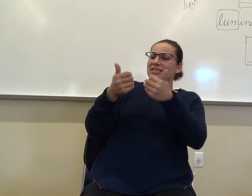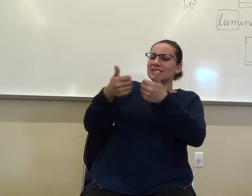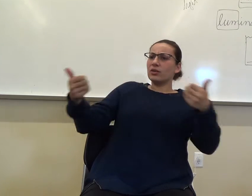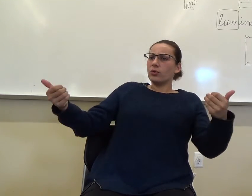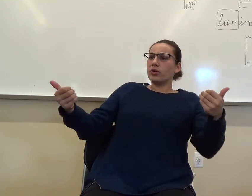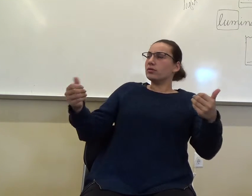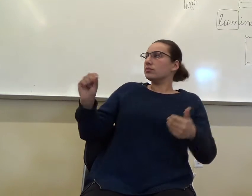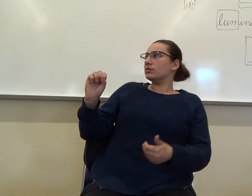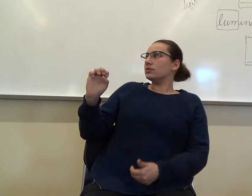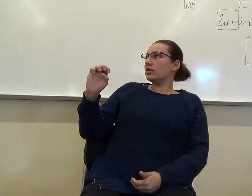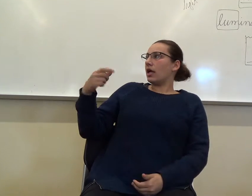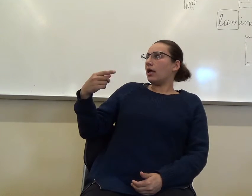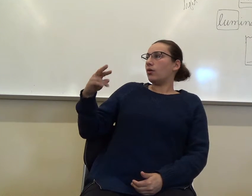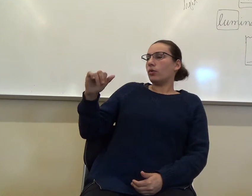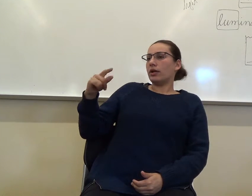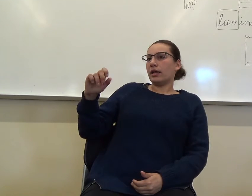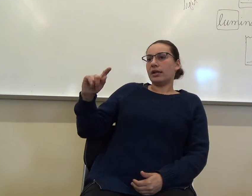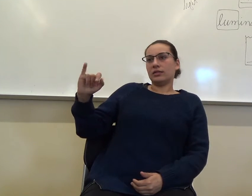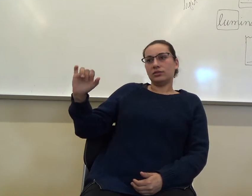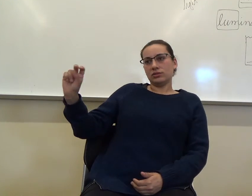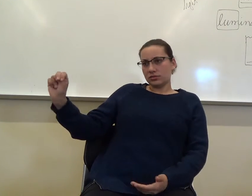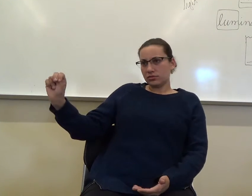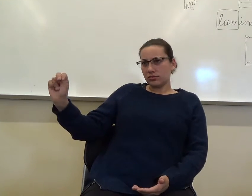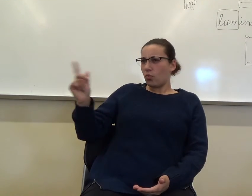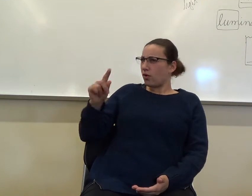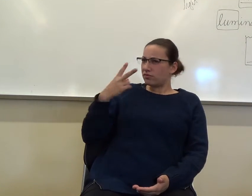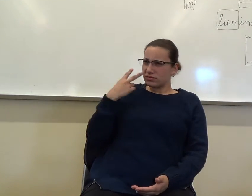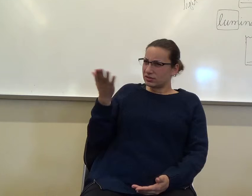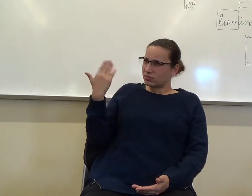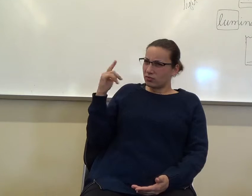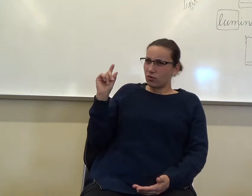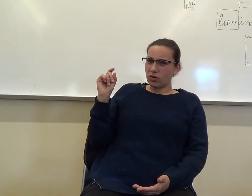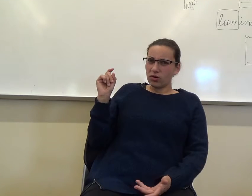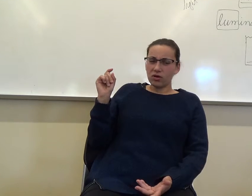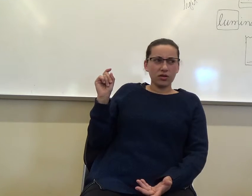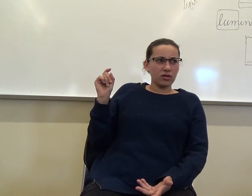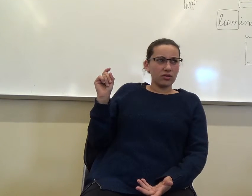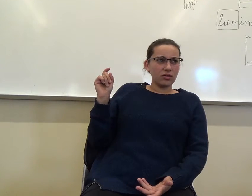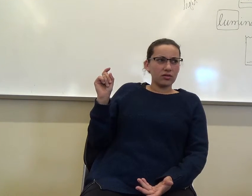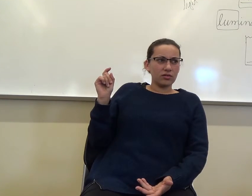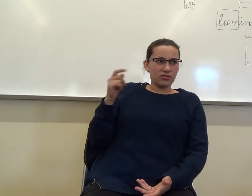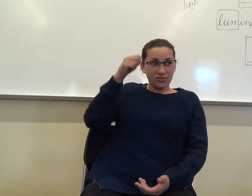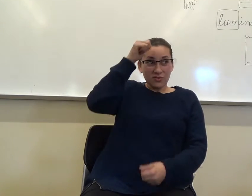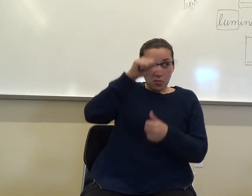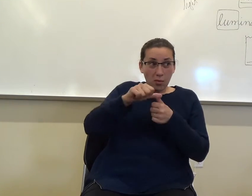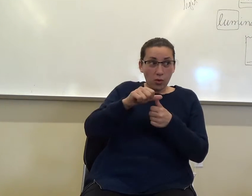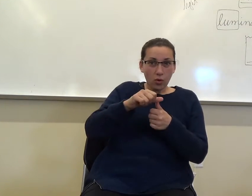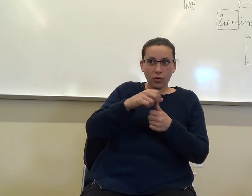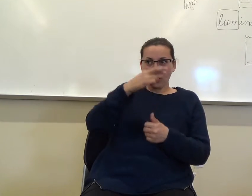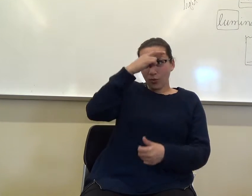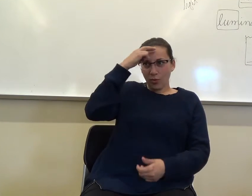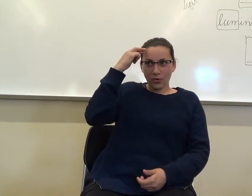Michelle, where did we have that word? Segregation we had in the Rosa Parks, okay?